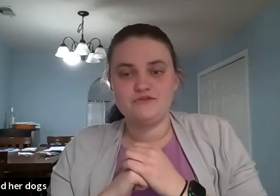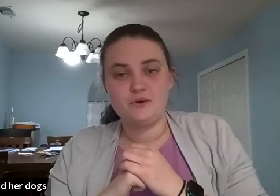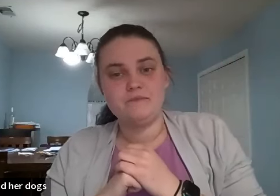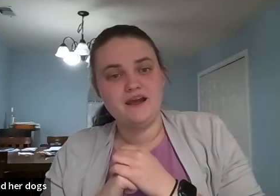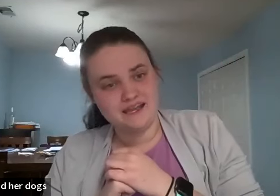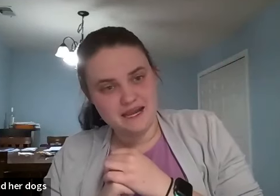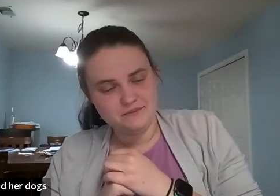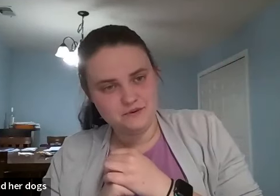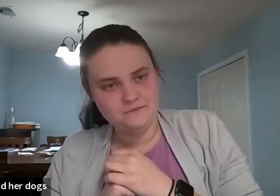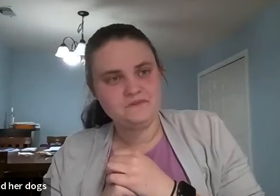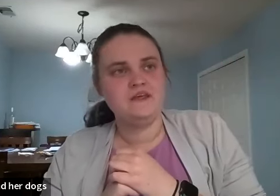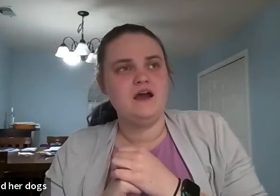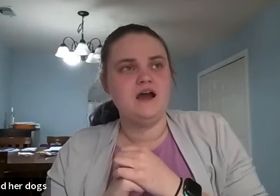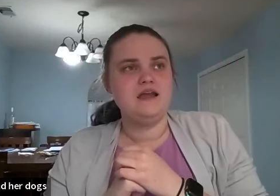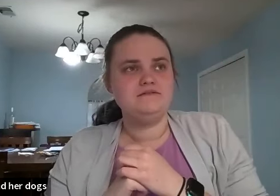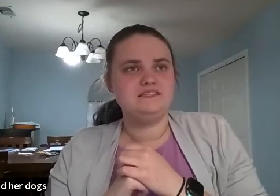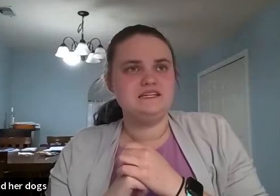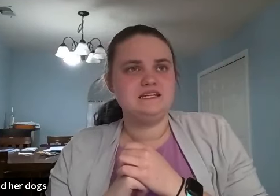For pineapple, I have seen